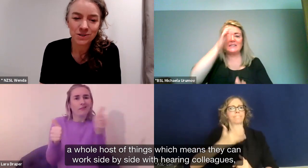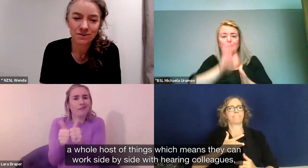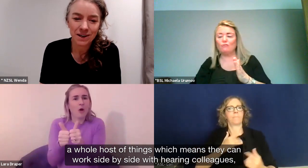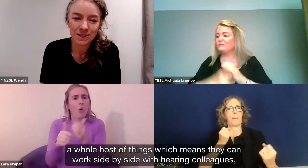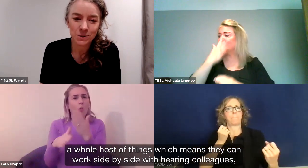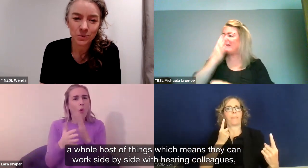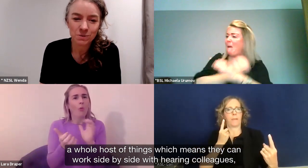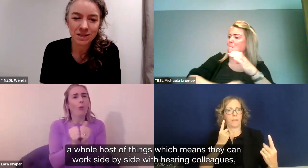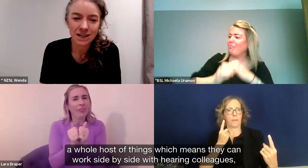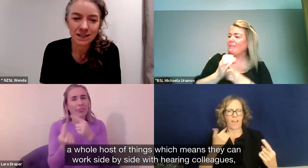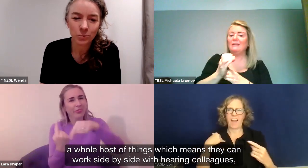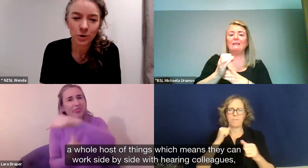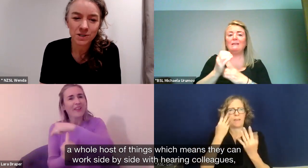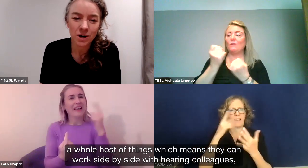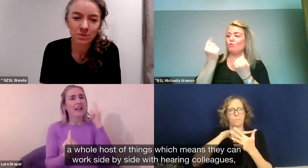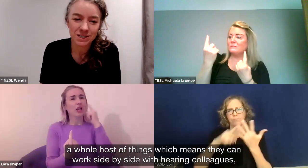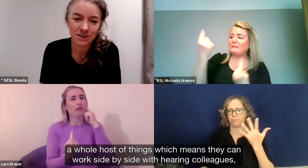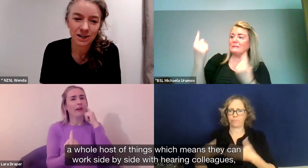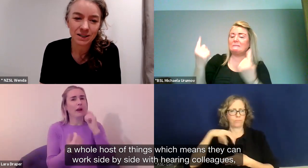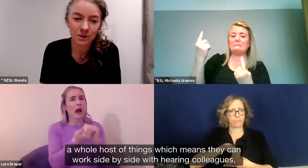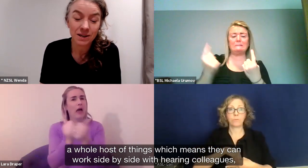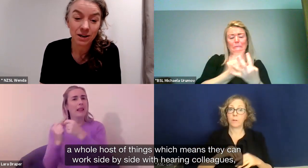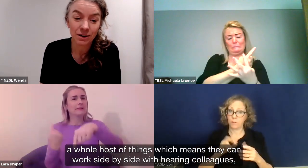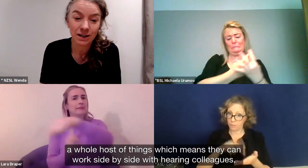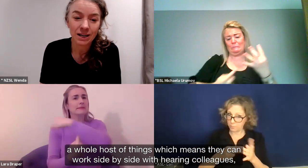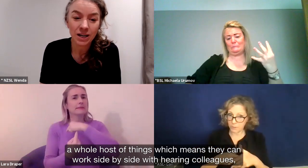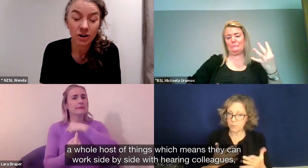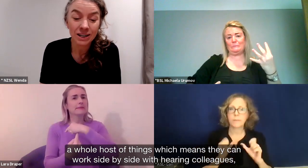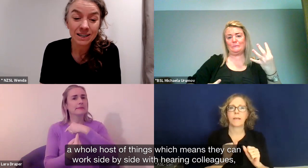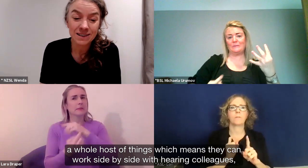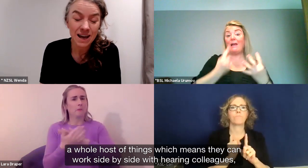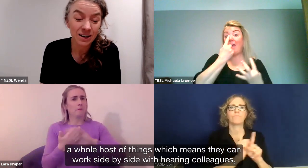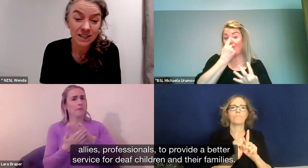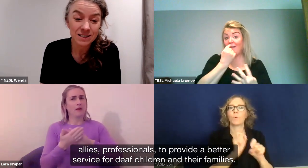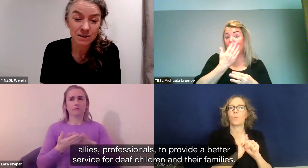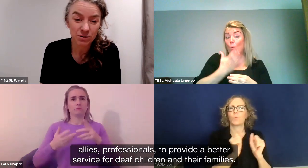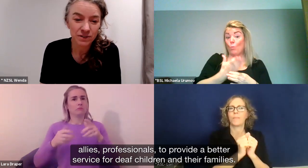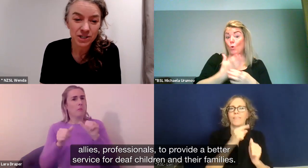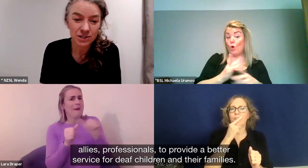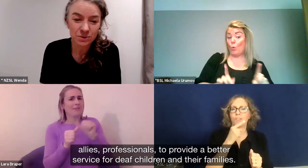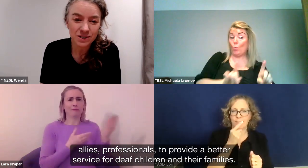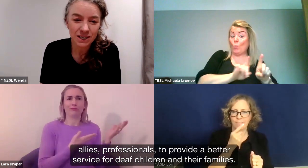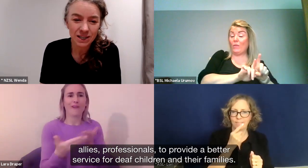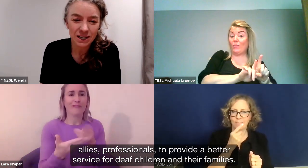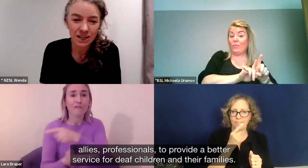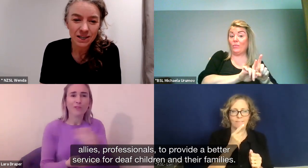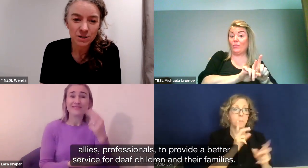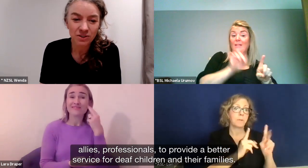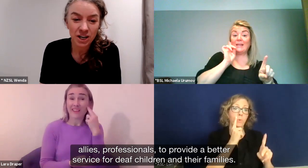a whole host of things which means they can work side by side with hearing colleagues, allies, professionals